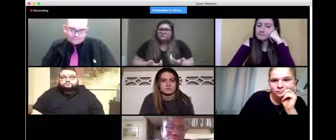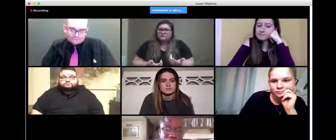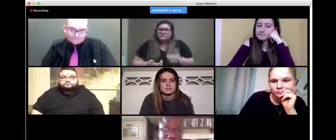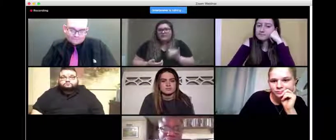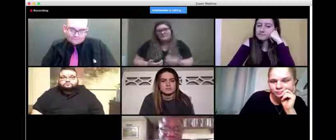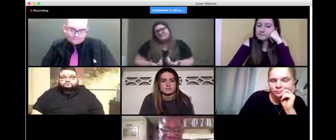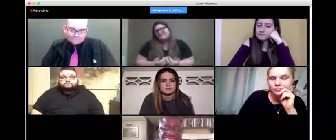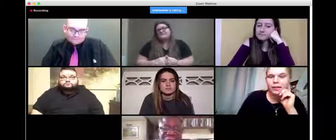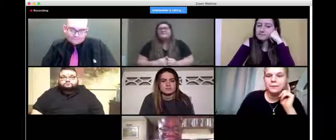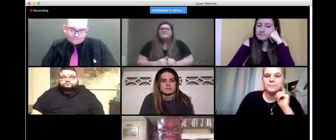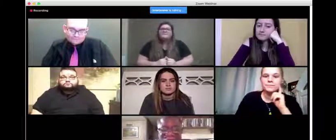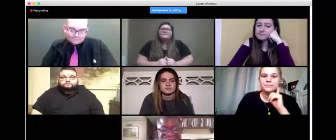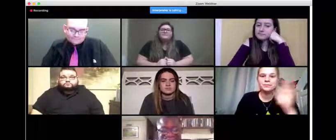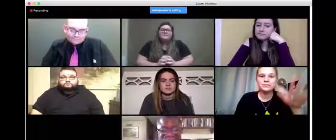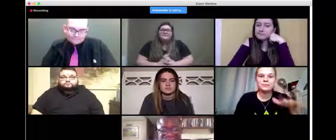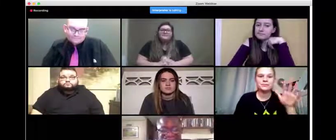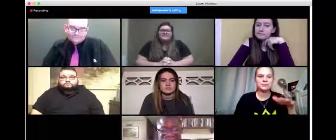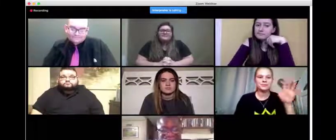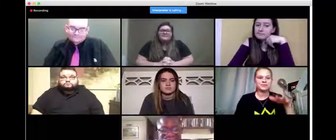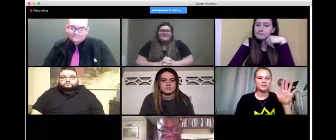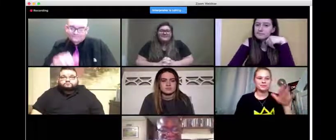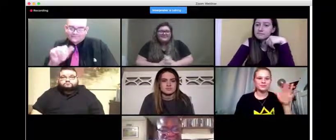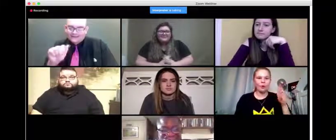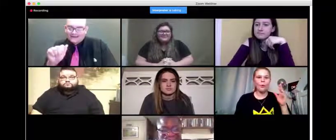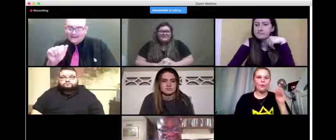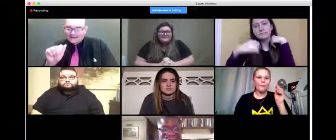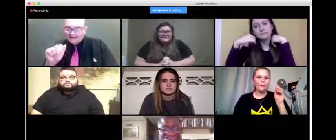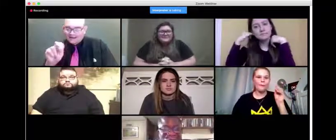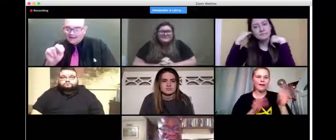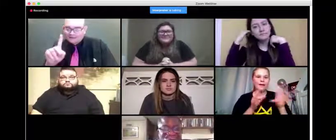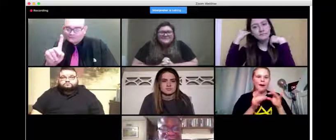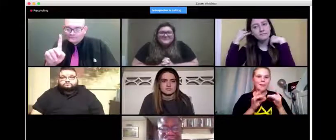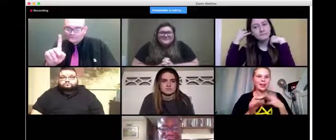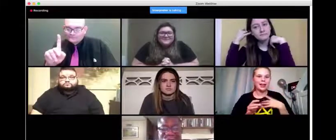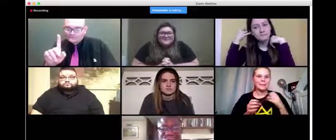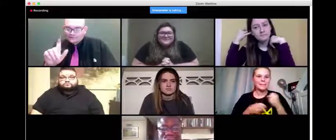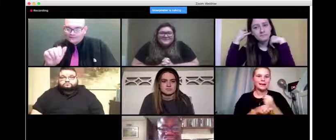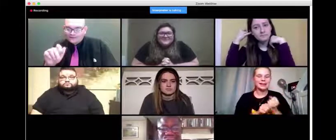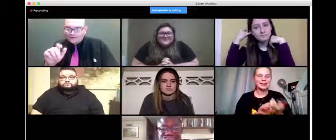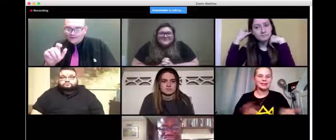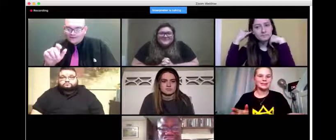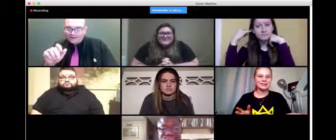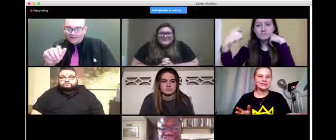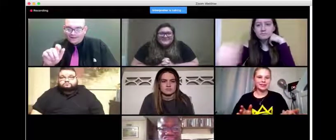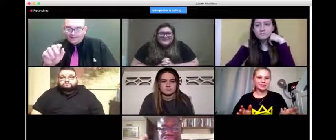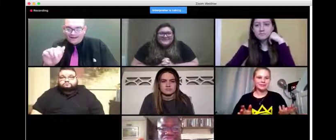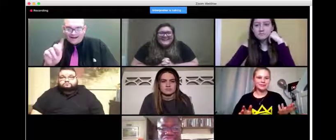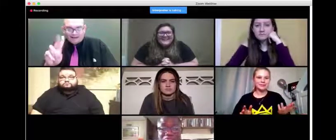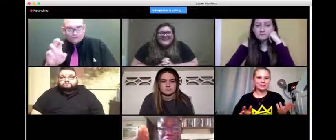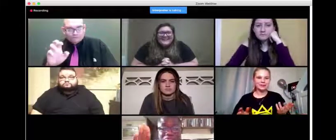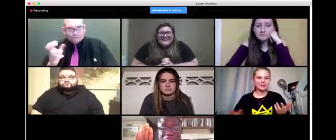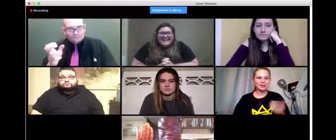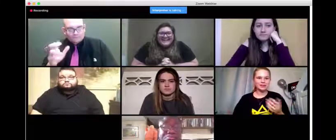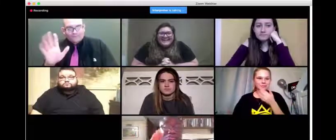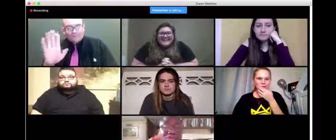Andre? Blakelyn, I'd like to make. Oh. Blakelyn, fine. I know you're excited to say something. Just really quick. Yeah, really